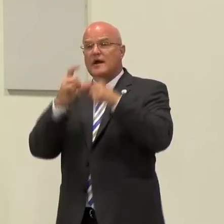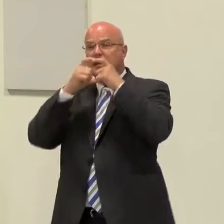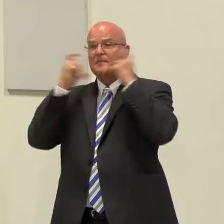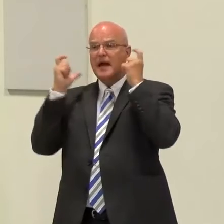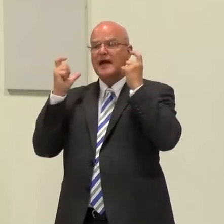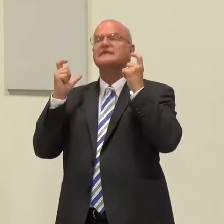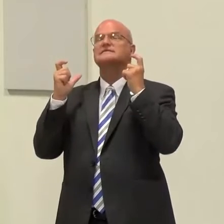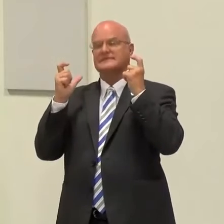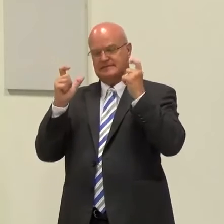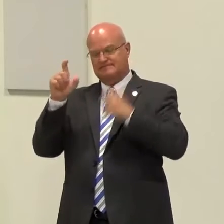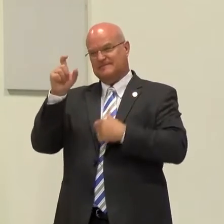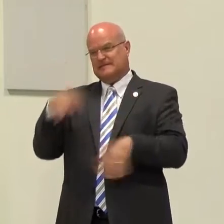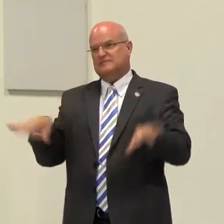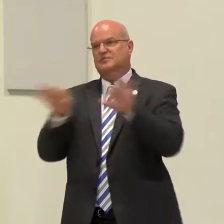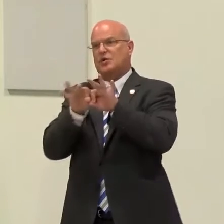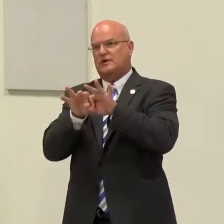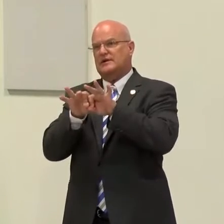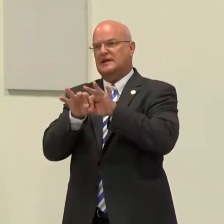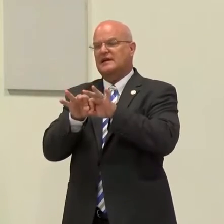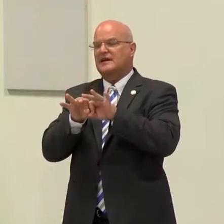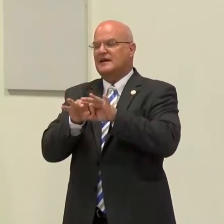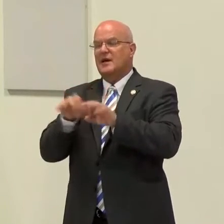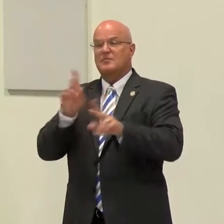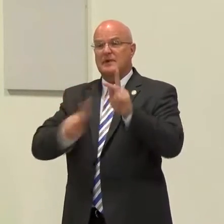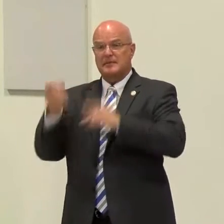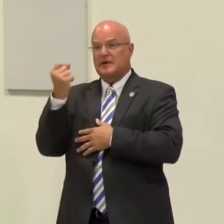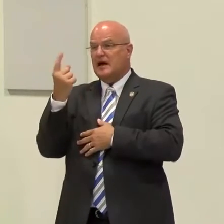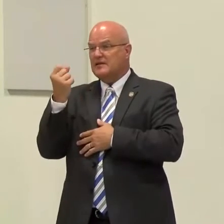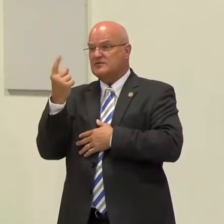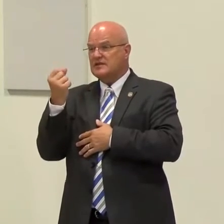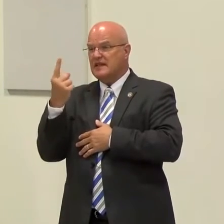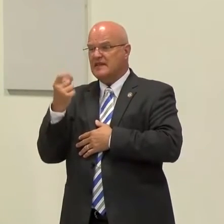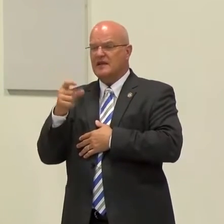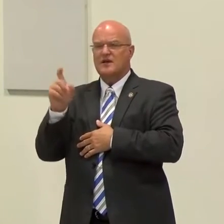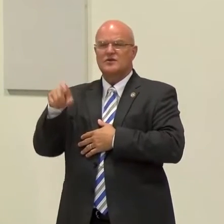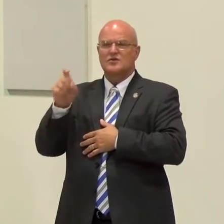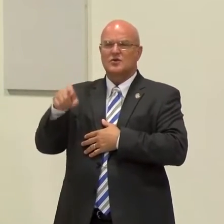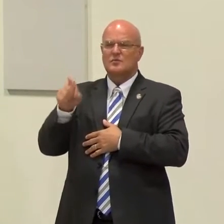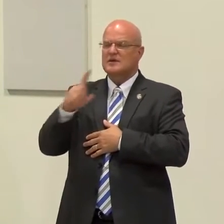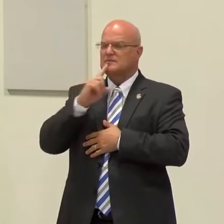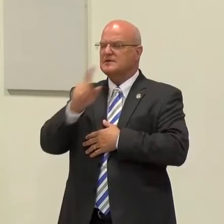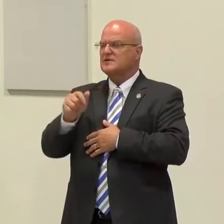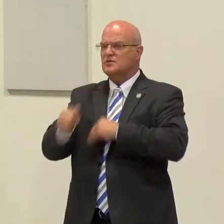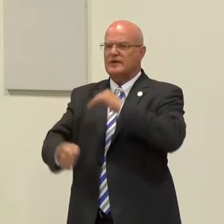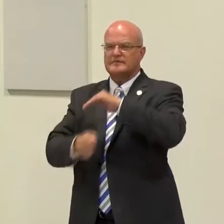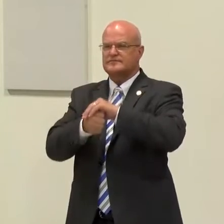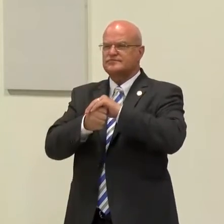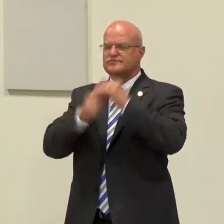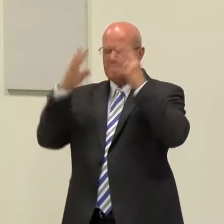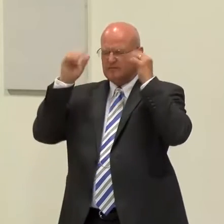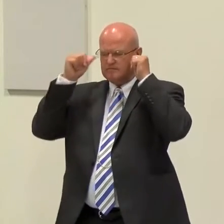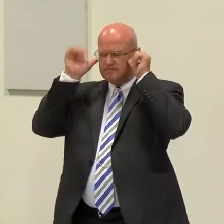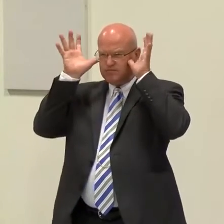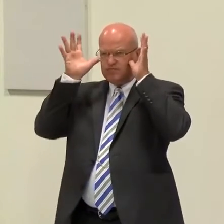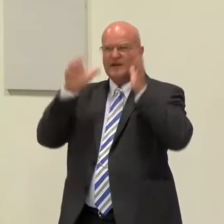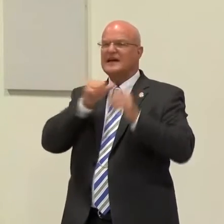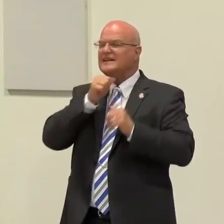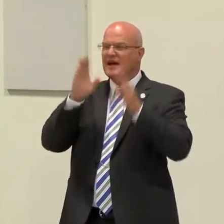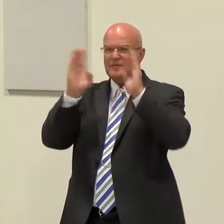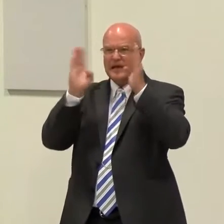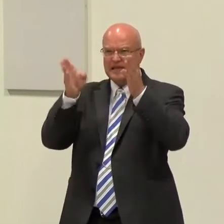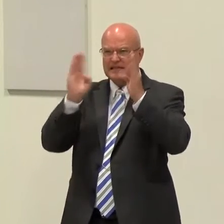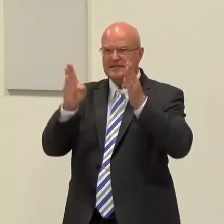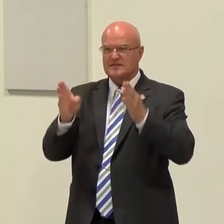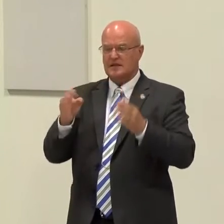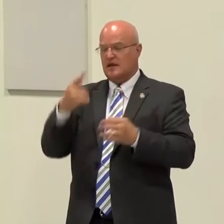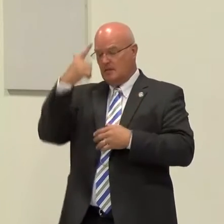understand that. You'd have to be hiding under a rock somewhere really not to get the message that has been conveyed